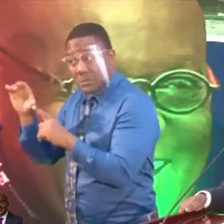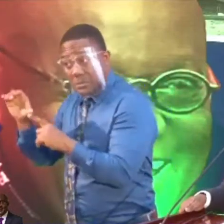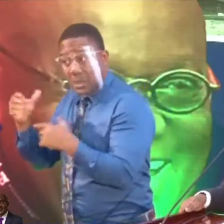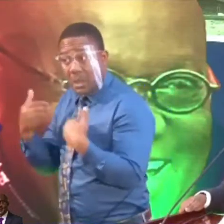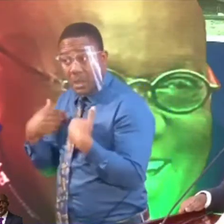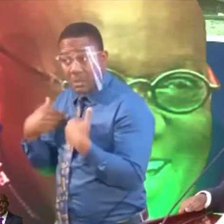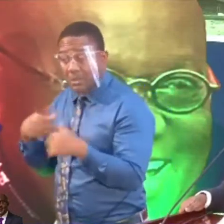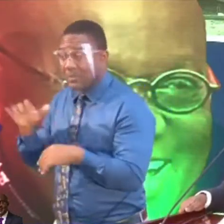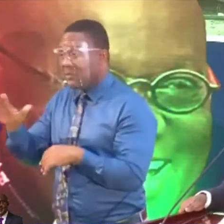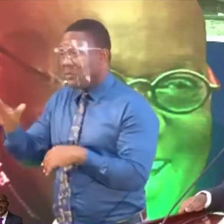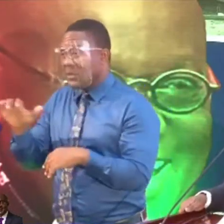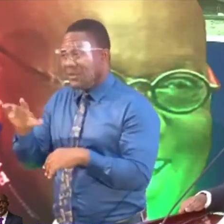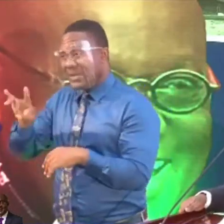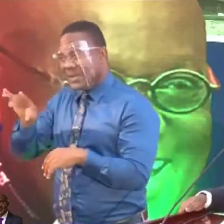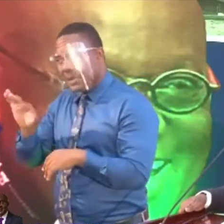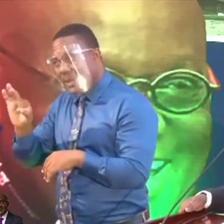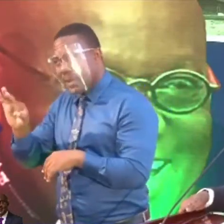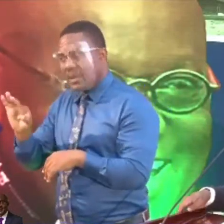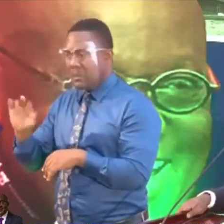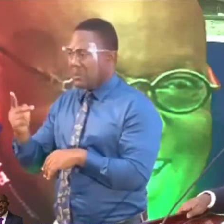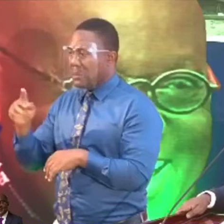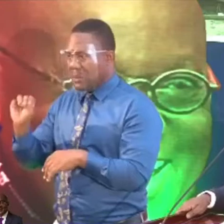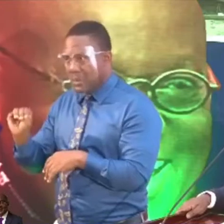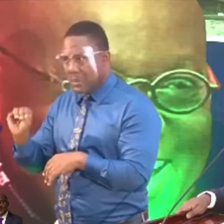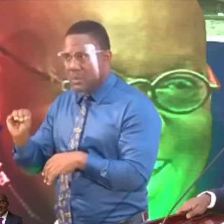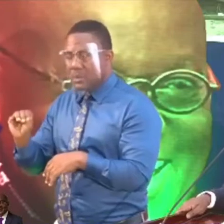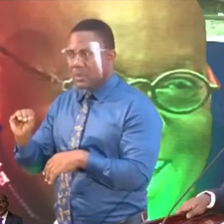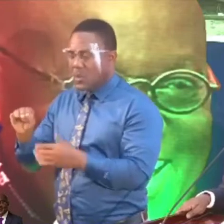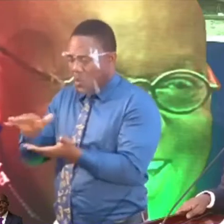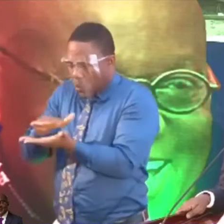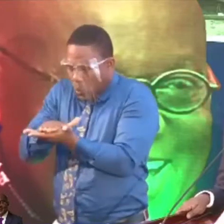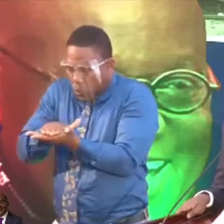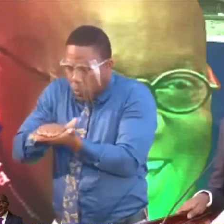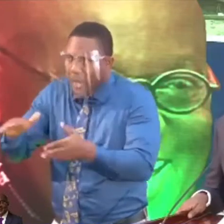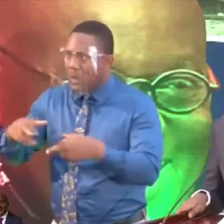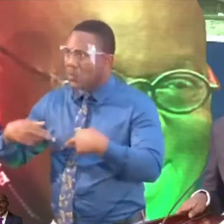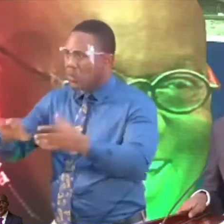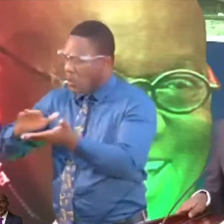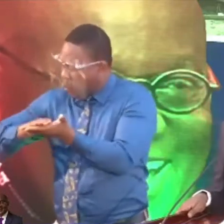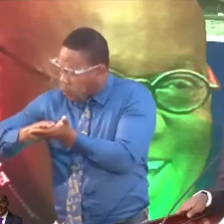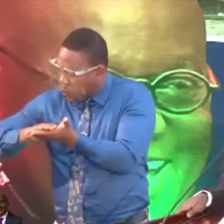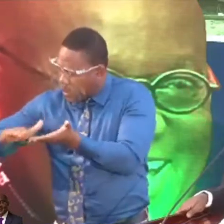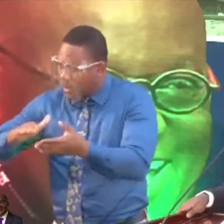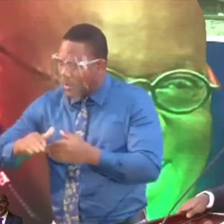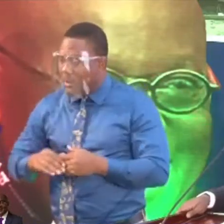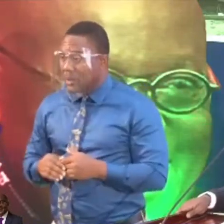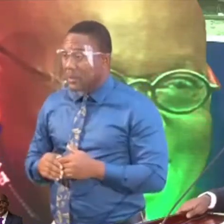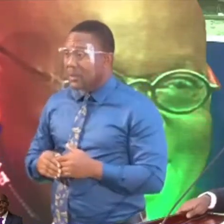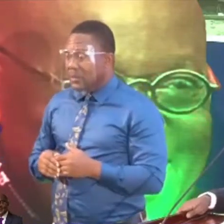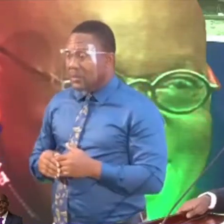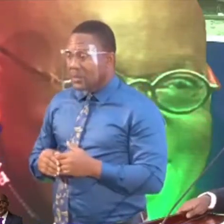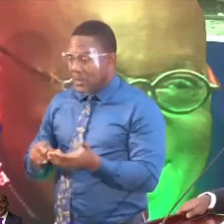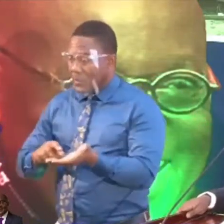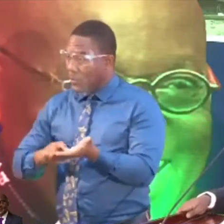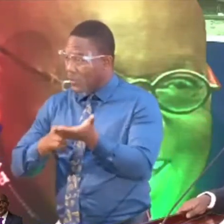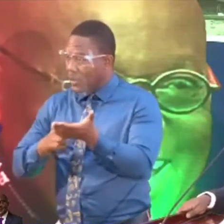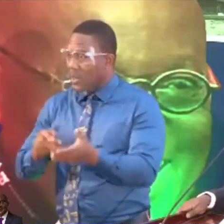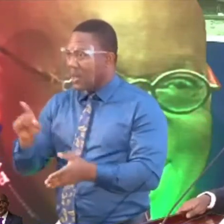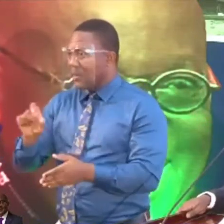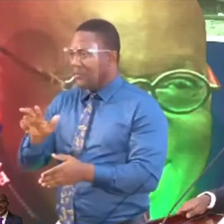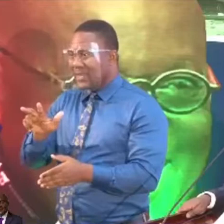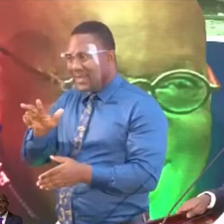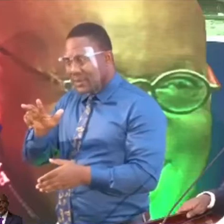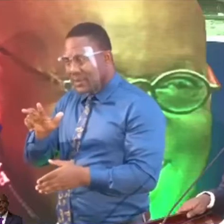got 589 kilometers of asphaltic overlay and rehabilitating 143